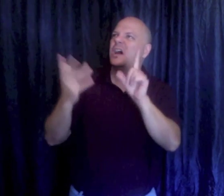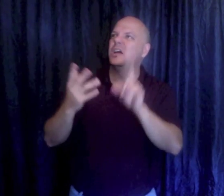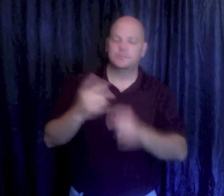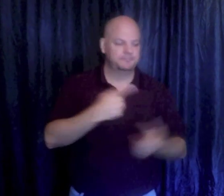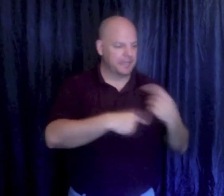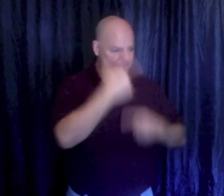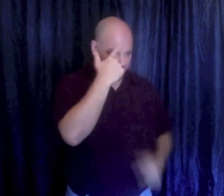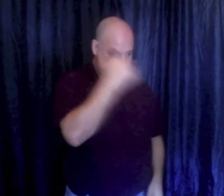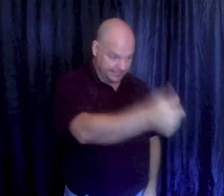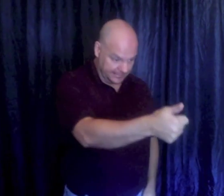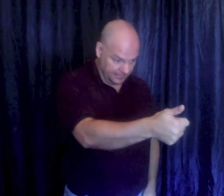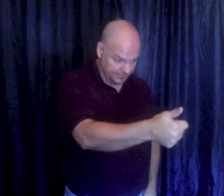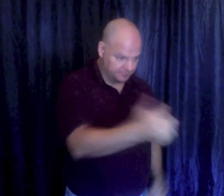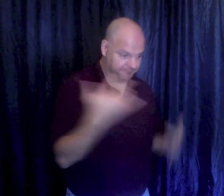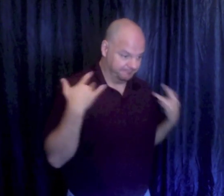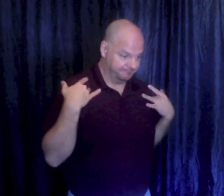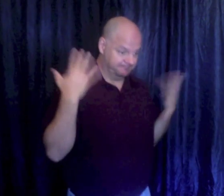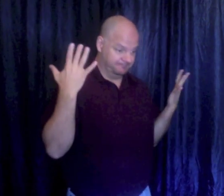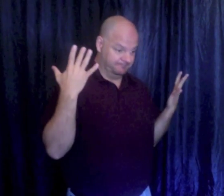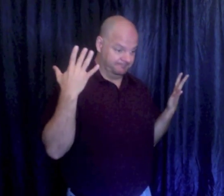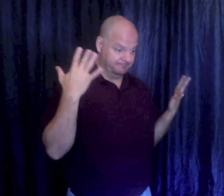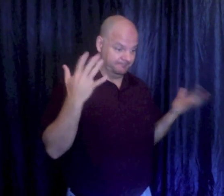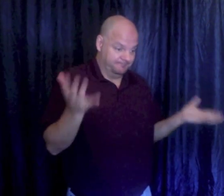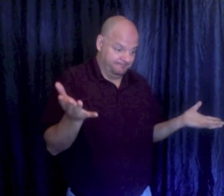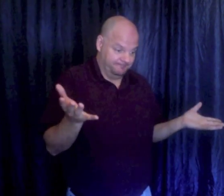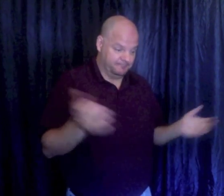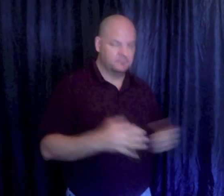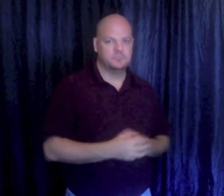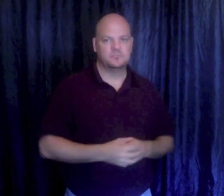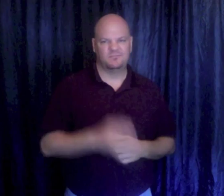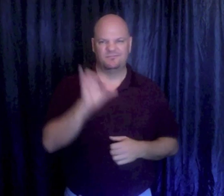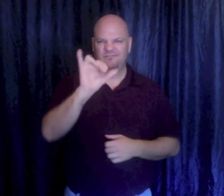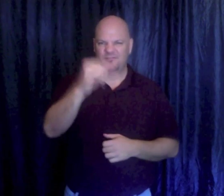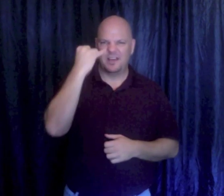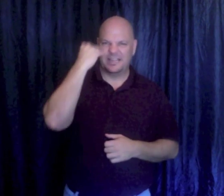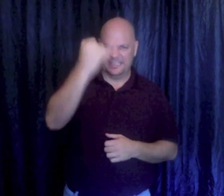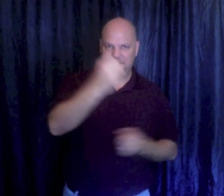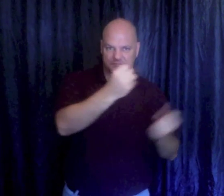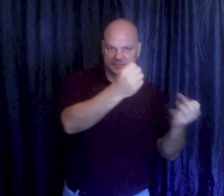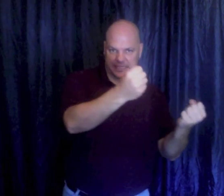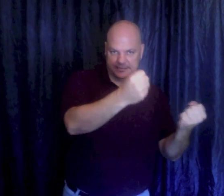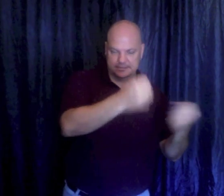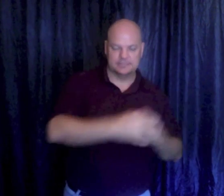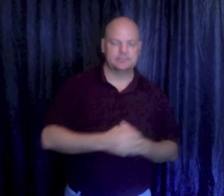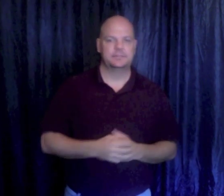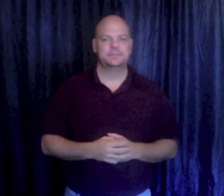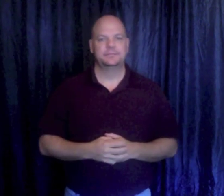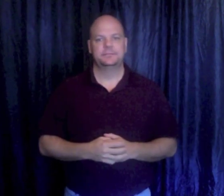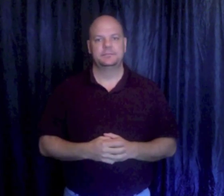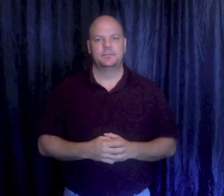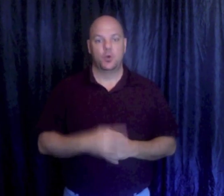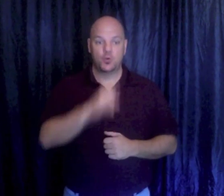business. You're on your own, kid. That's not going to, that's just going to, again, that's going to completely destroy the rapport.